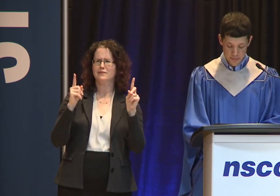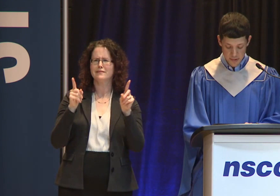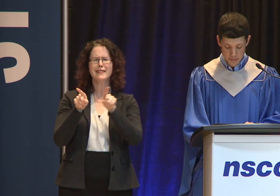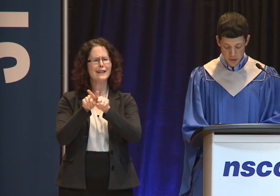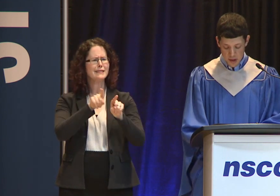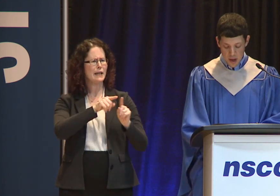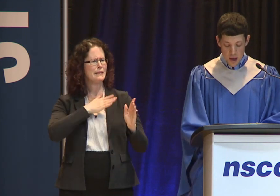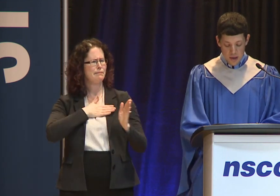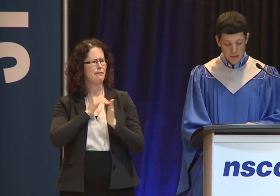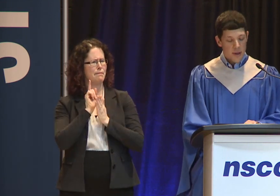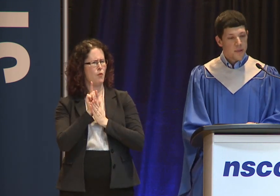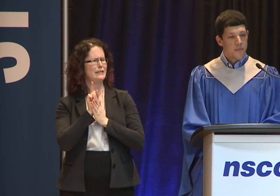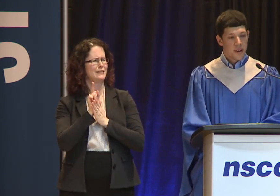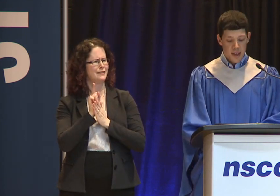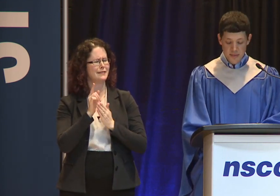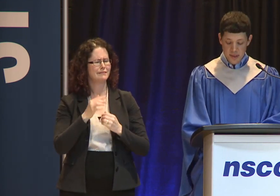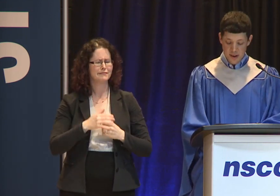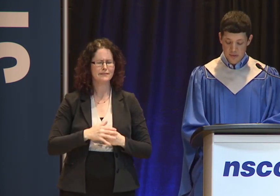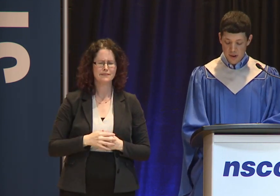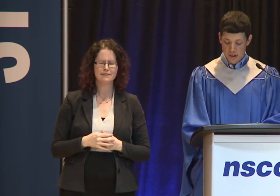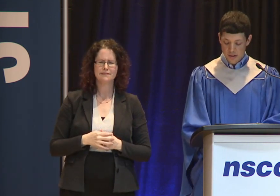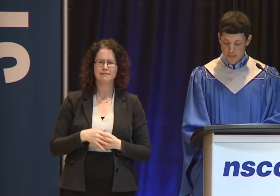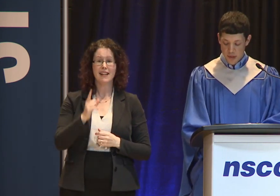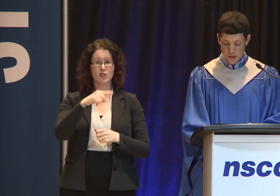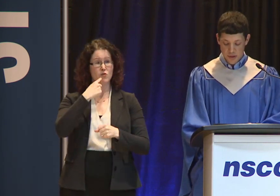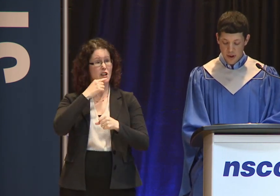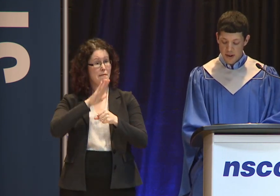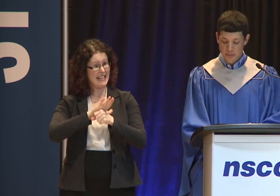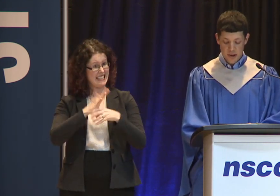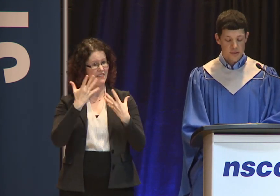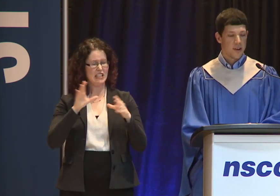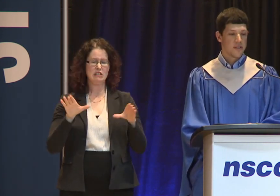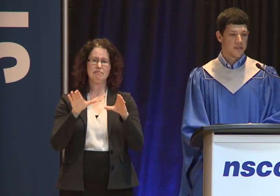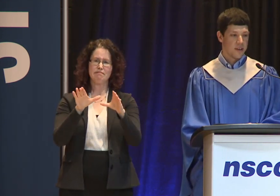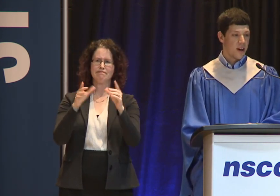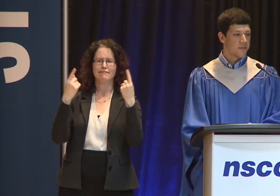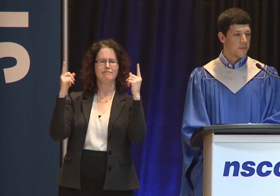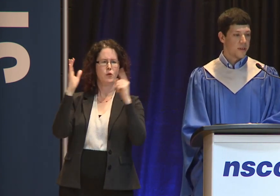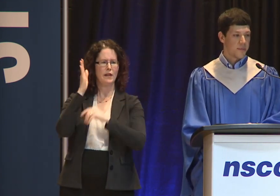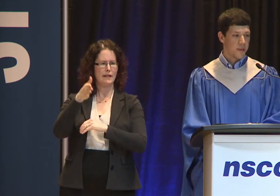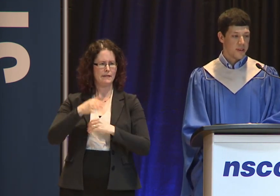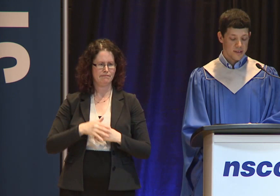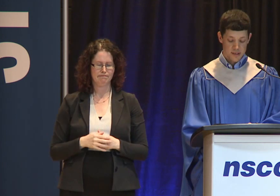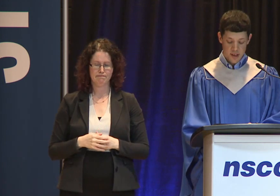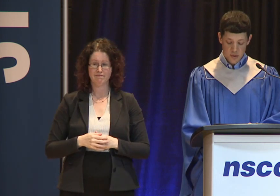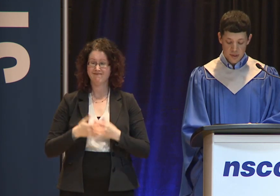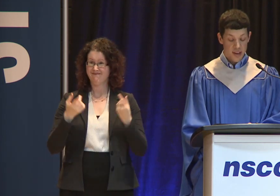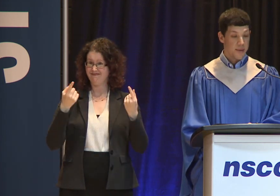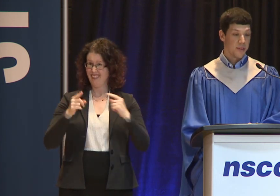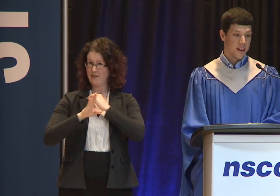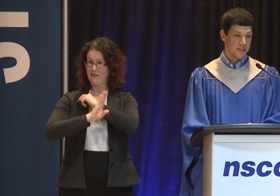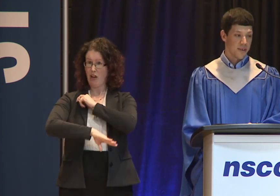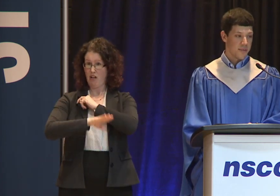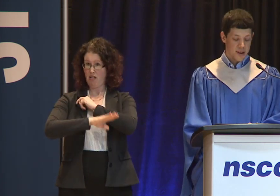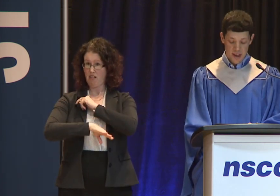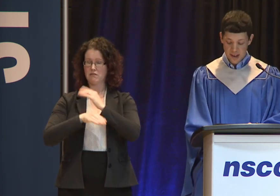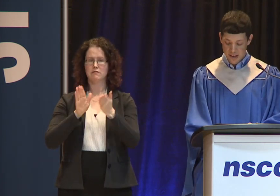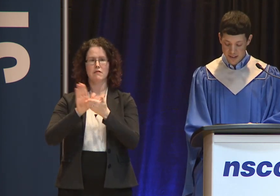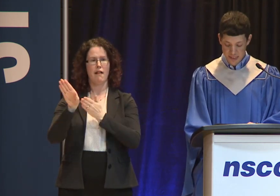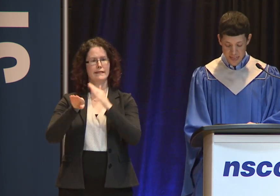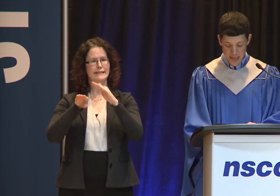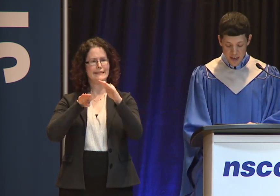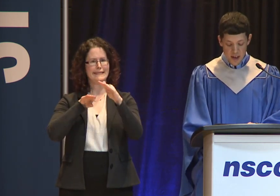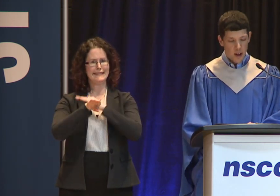commitment. So September came, and there I was, surrounded by strangers in an unfamiliar place, with a name lanyard around my